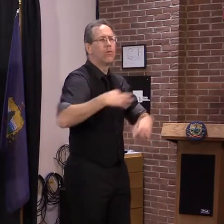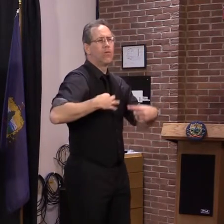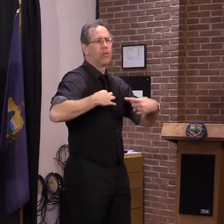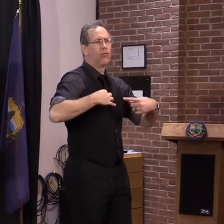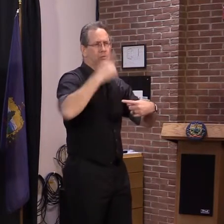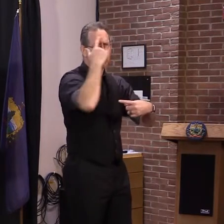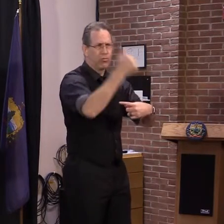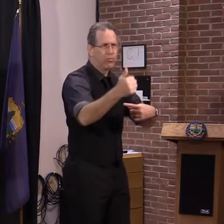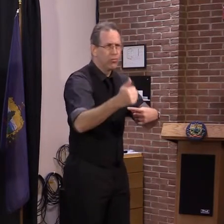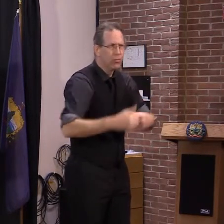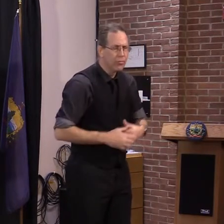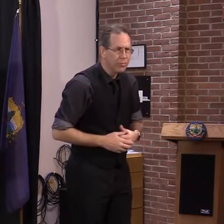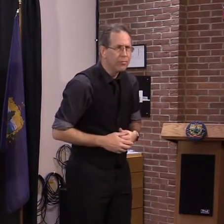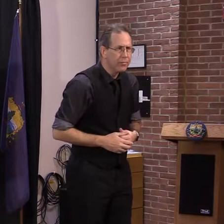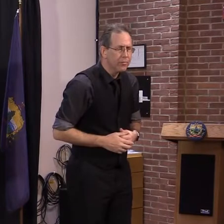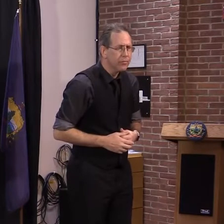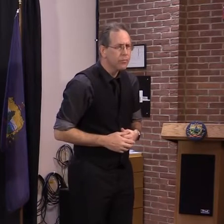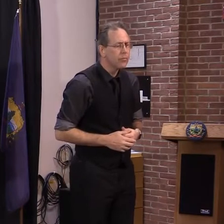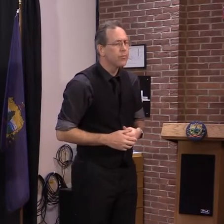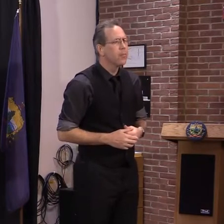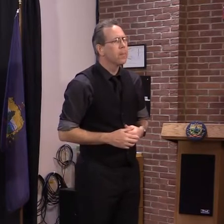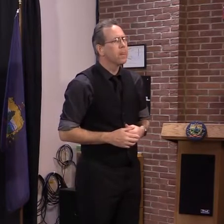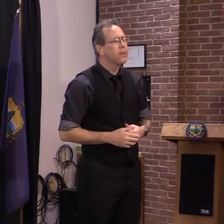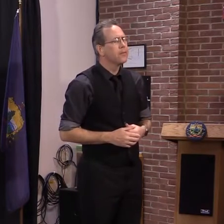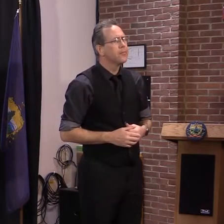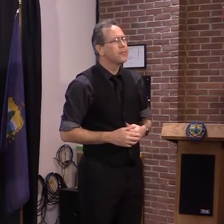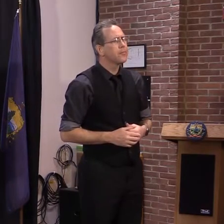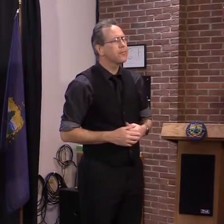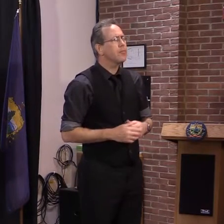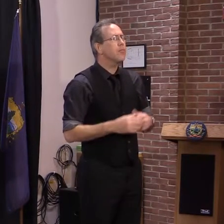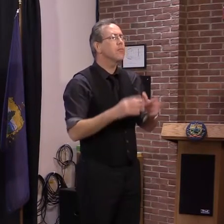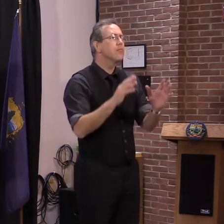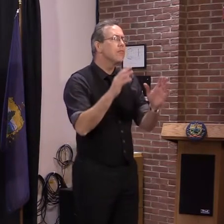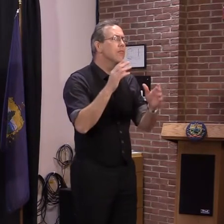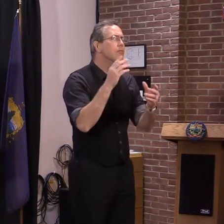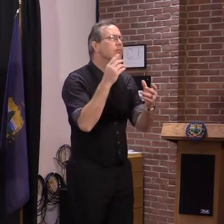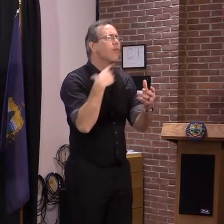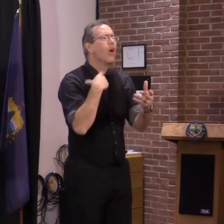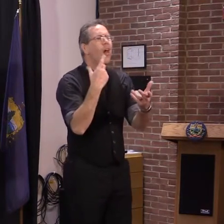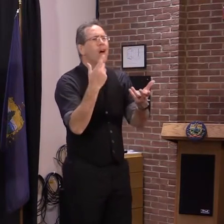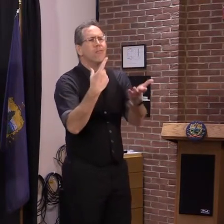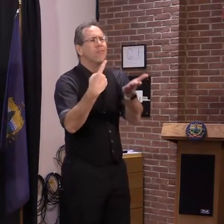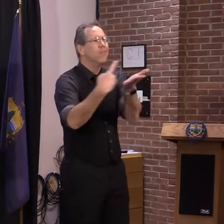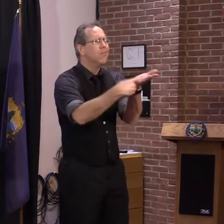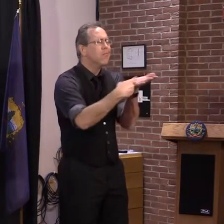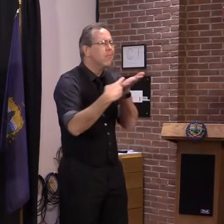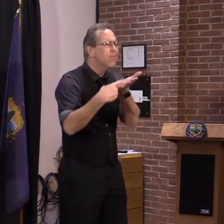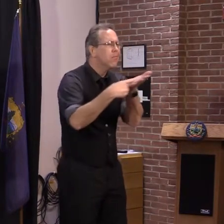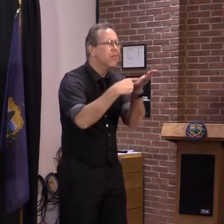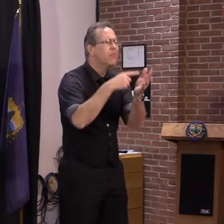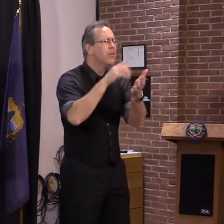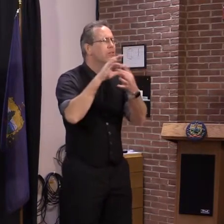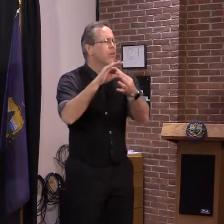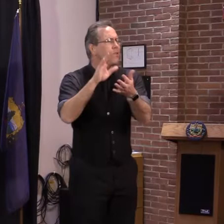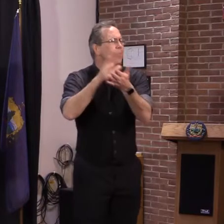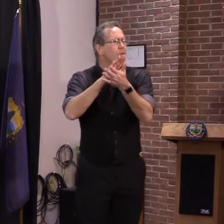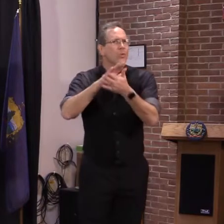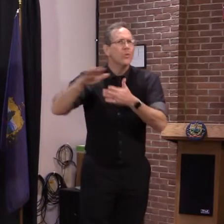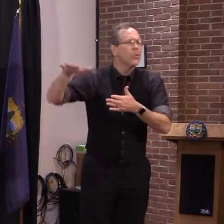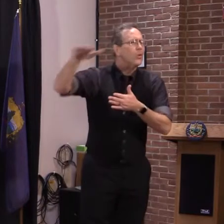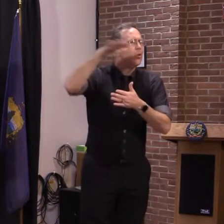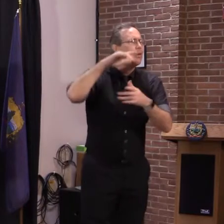Next, as we mentioned last week and the governor foreshadowed, there's a lot of conversation about masks in schools at the national and regional levels.